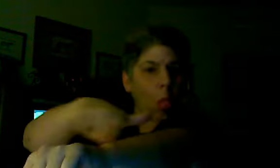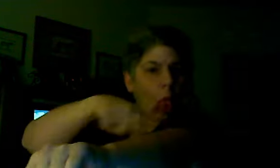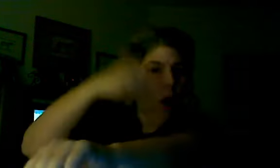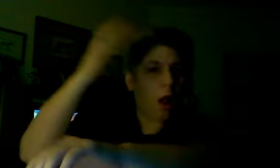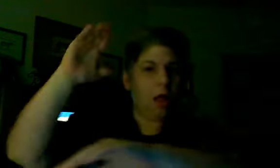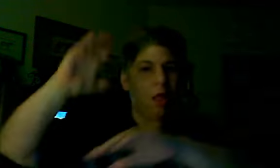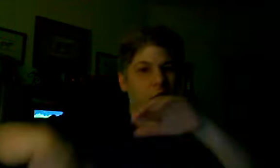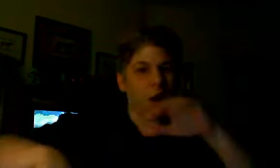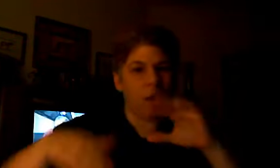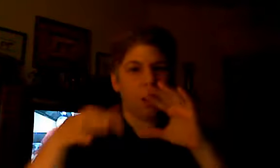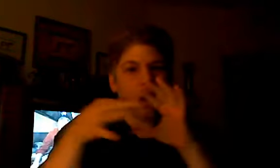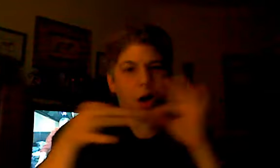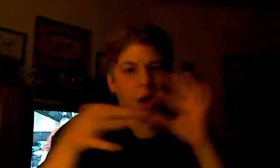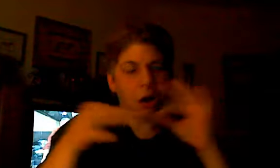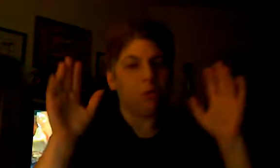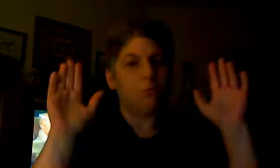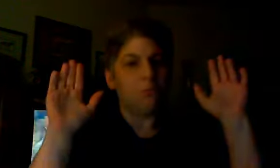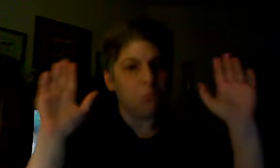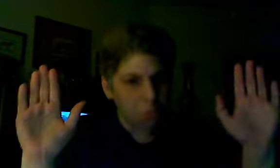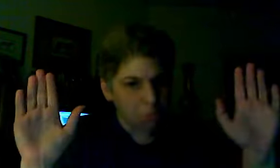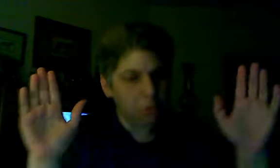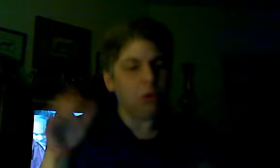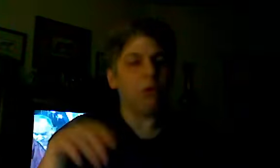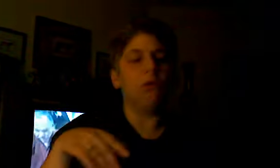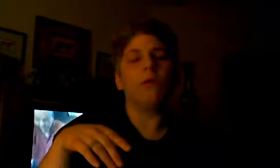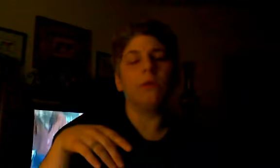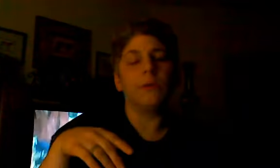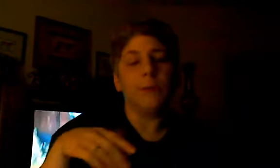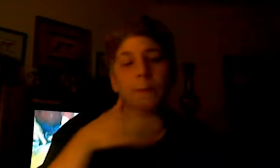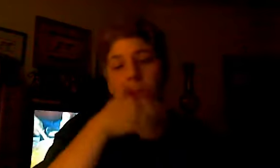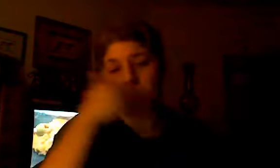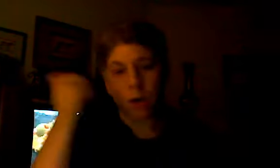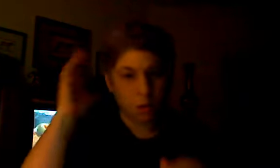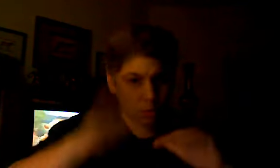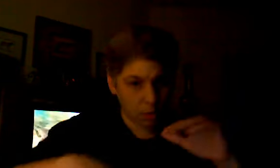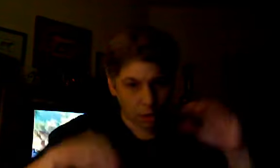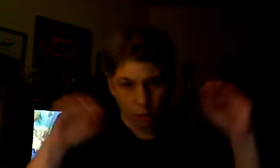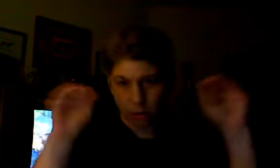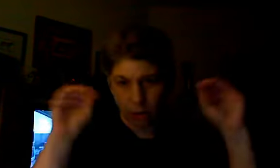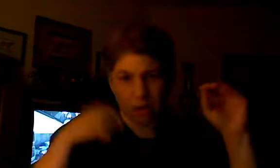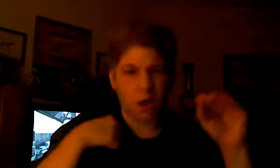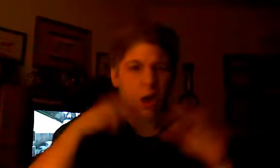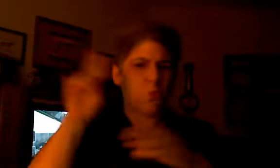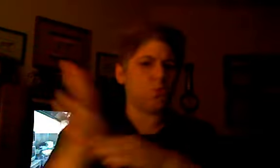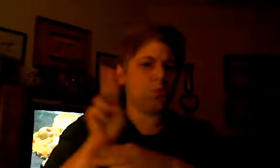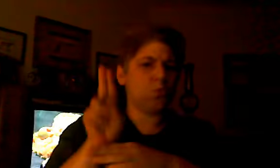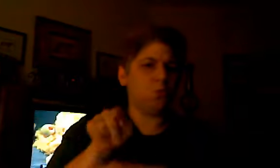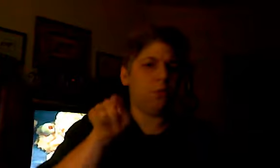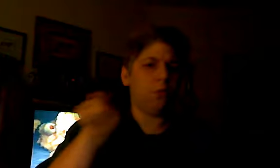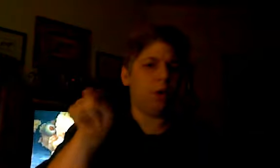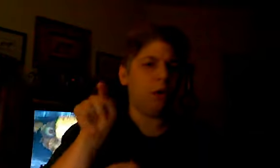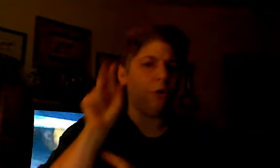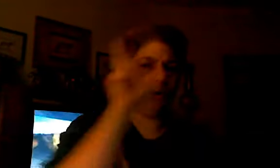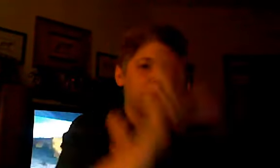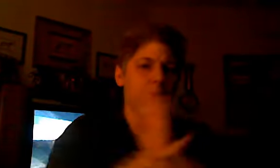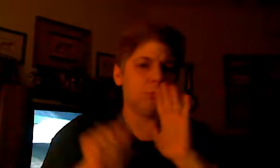little piece of a heartache. A couple of peanuts, the olive. And you top it up with another . This is the trick to go like this. So